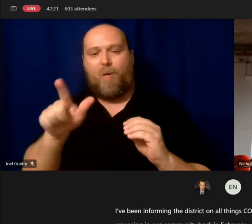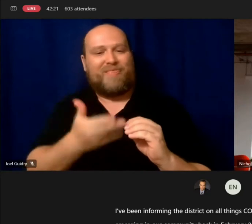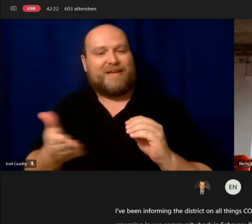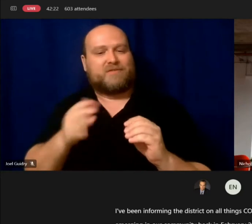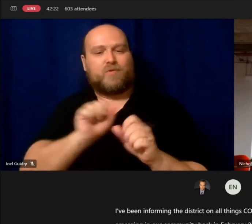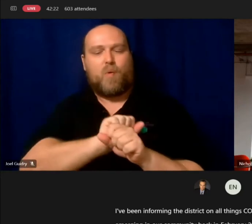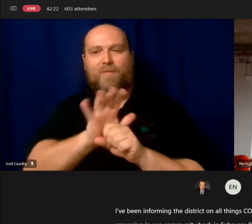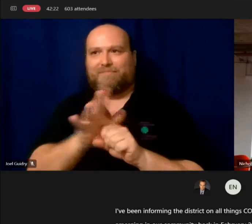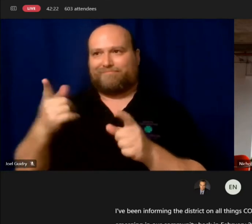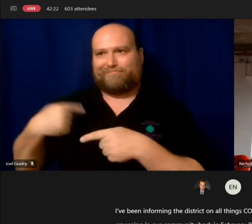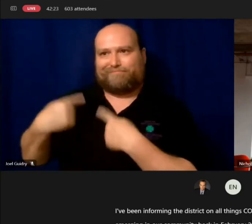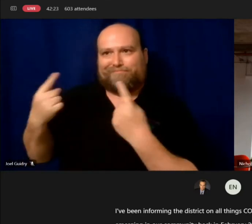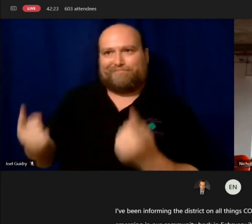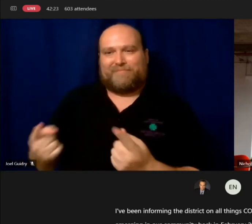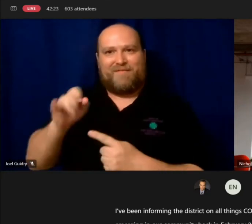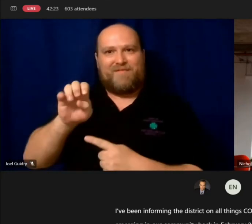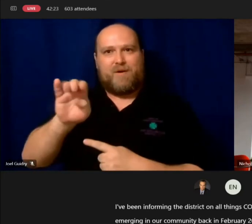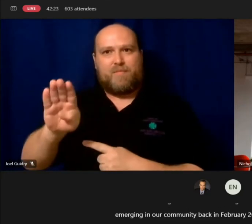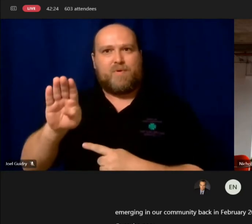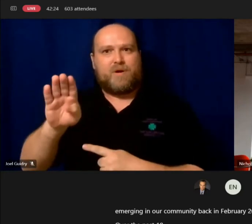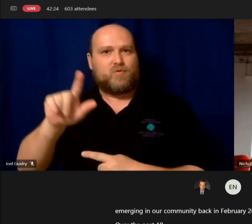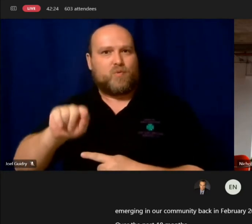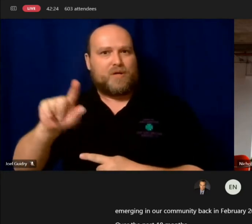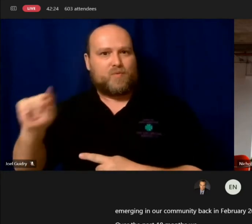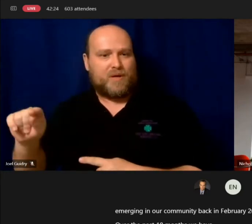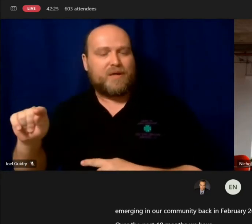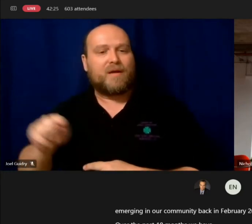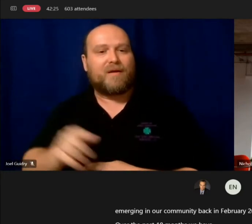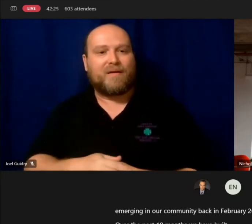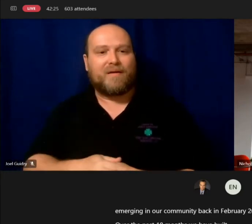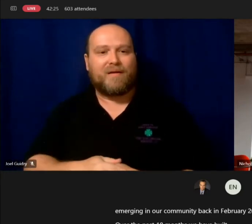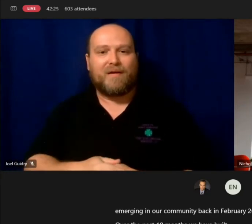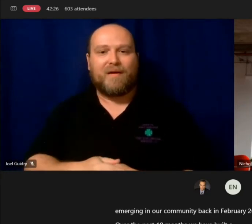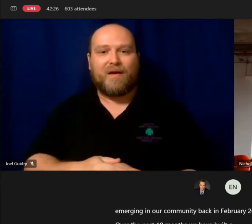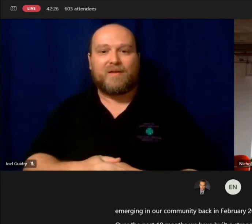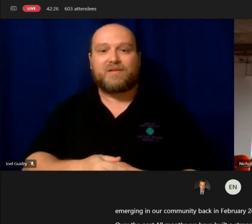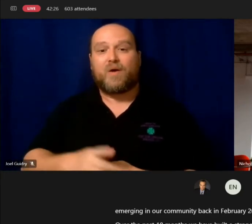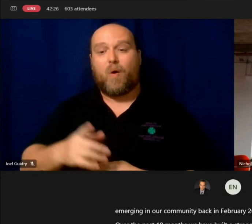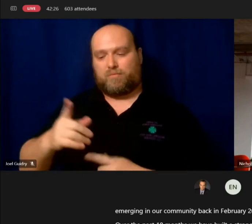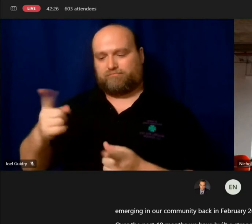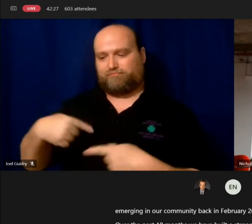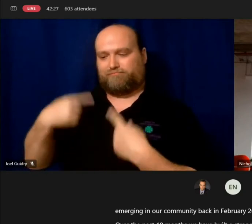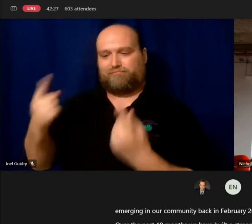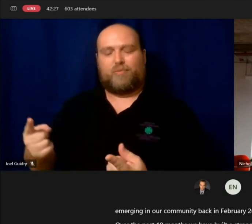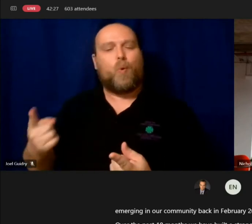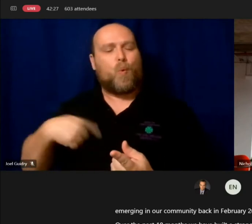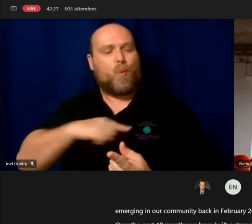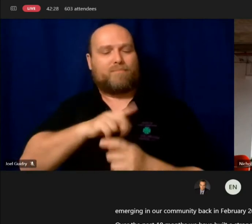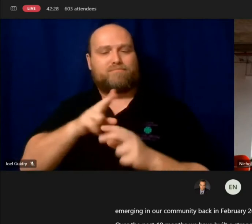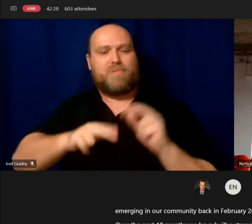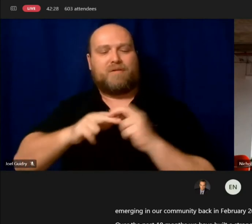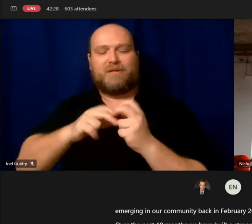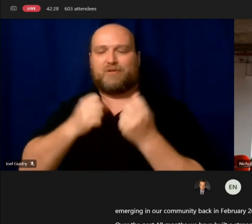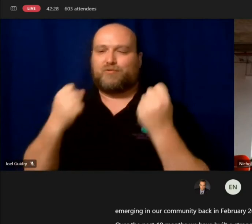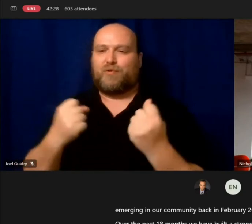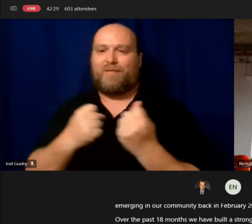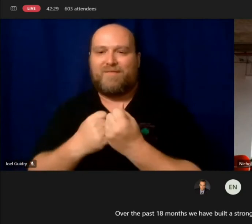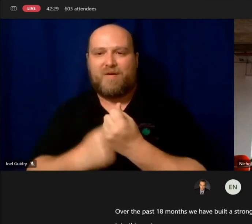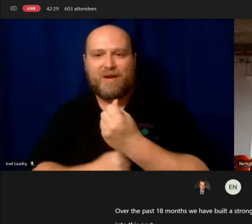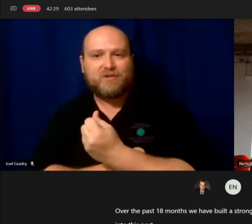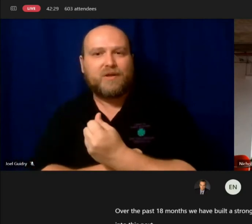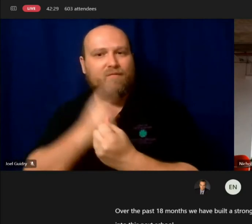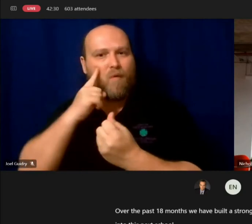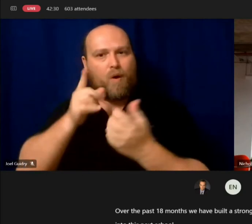past 18 months, we have built a strong foundation for going forward into this next school year. This foundation